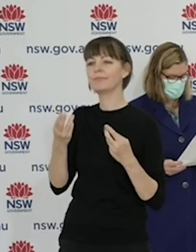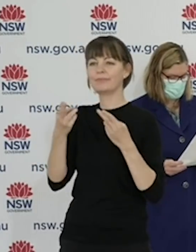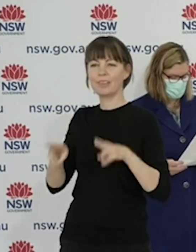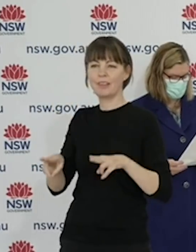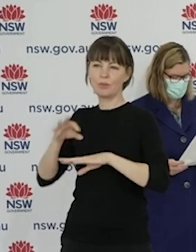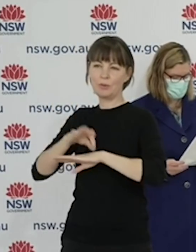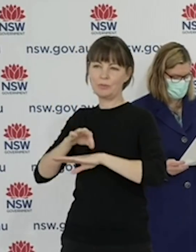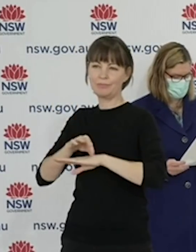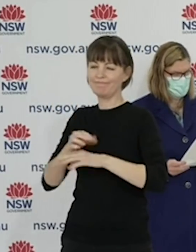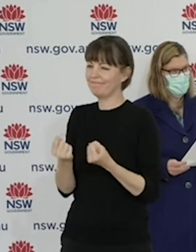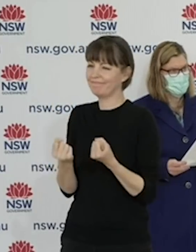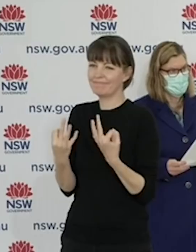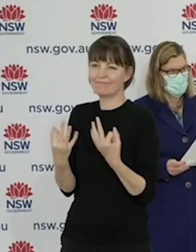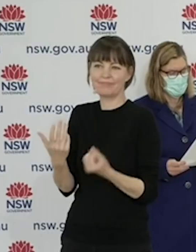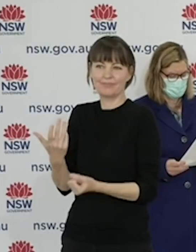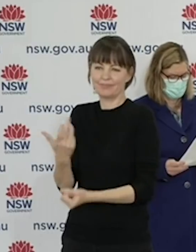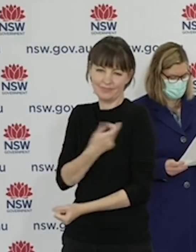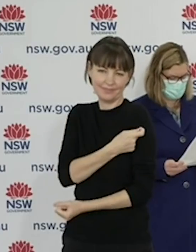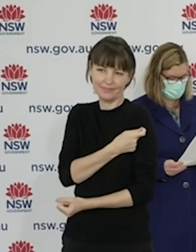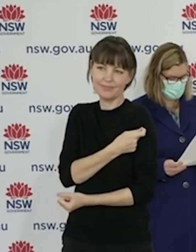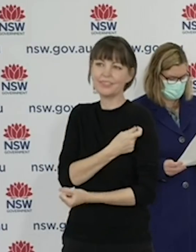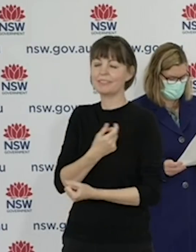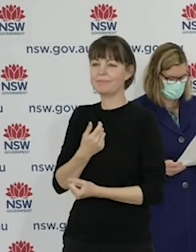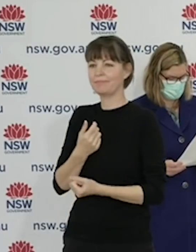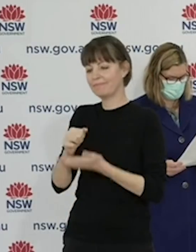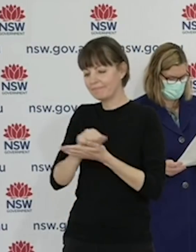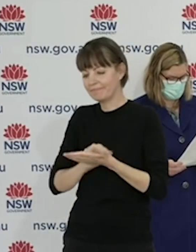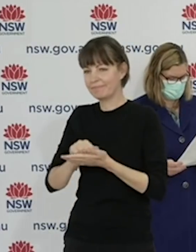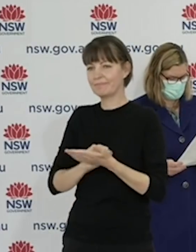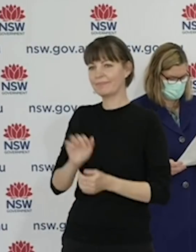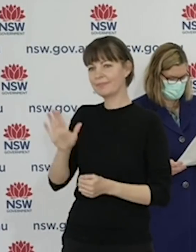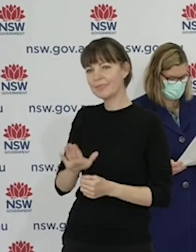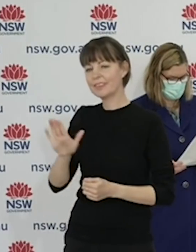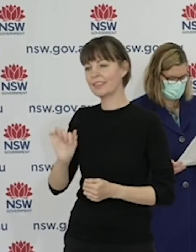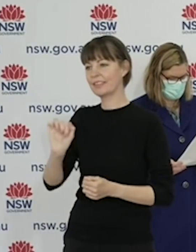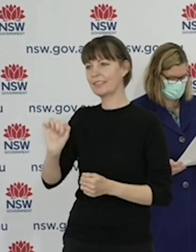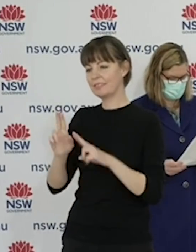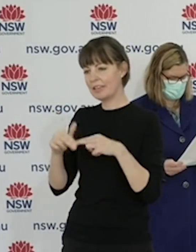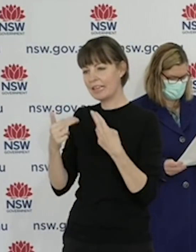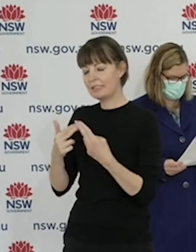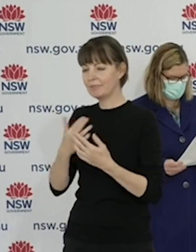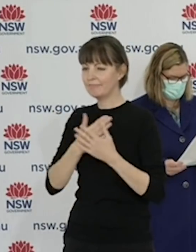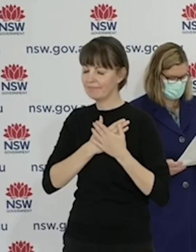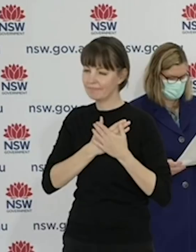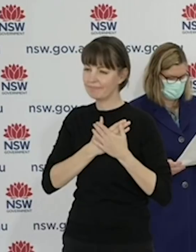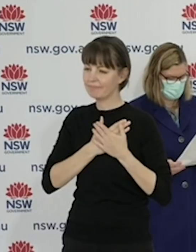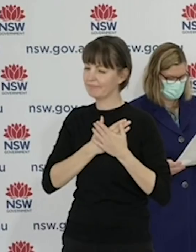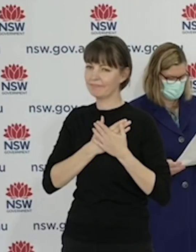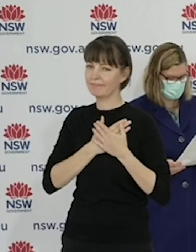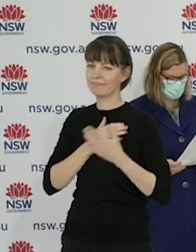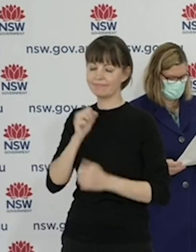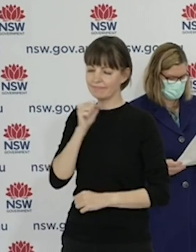unvaccinated, and our heartfelt condolences to him and his family, for his family. We can't imagine what it's like to lose a loved one under